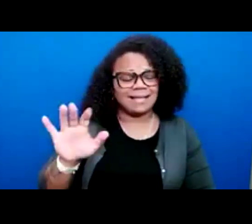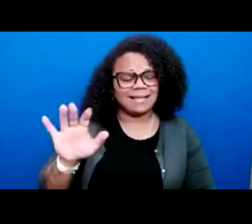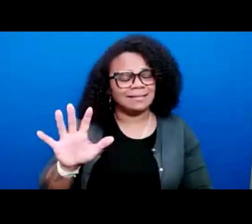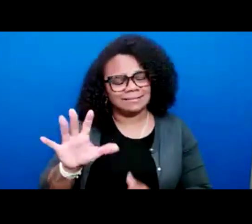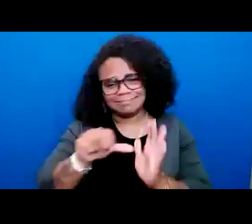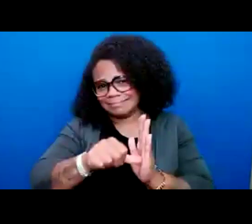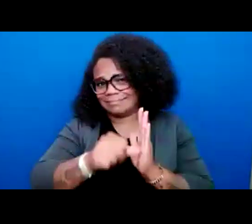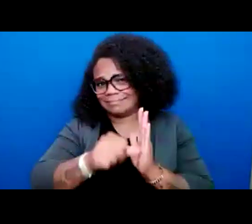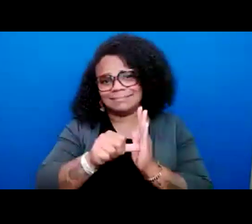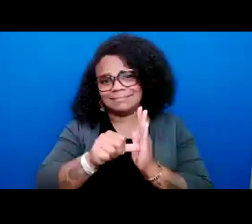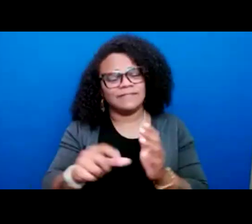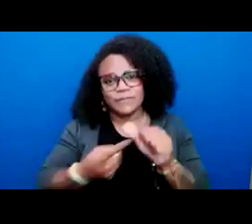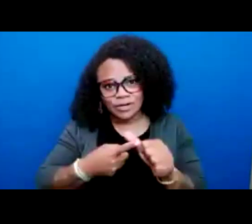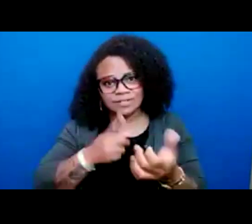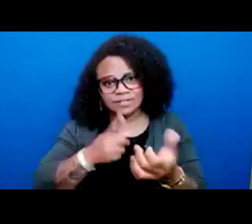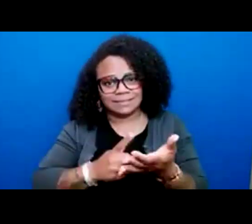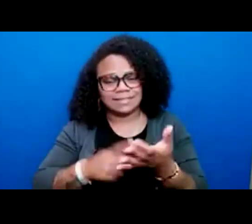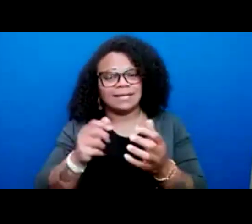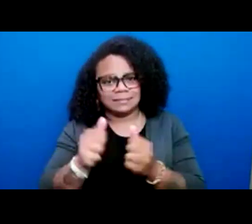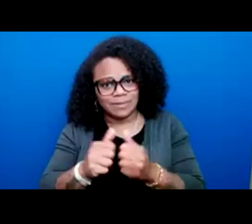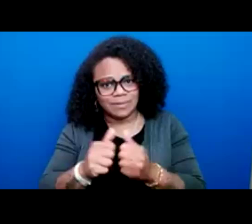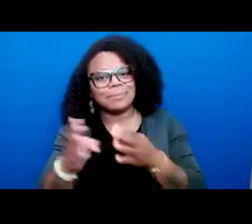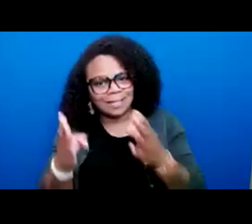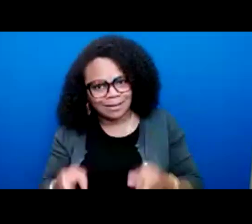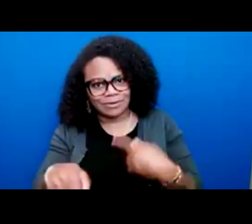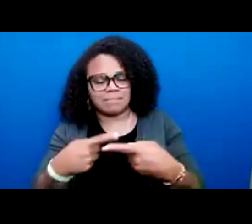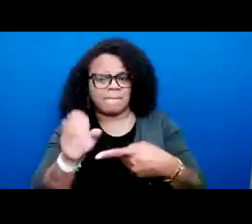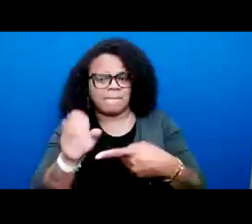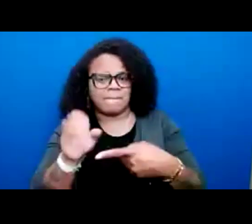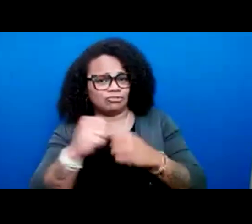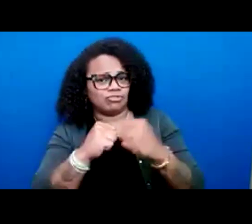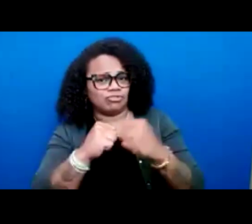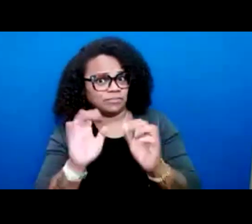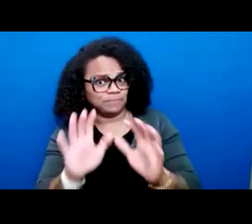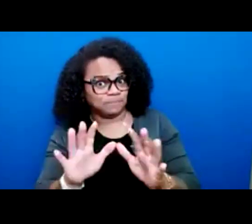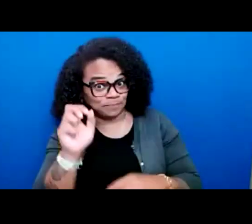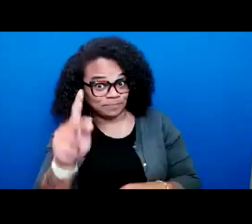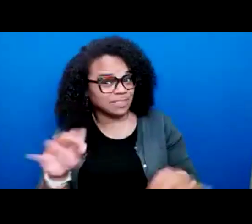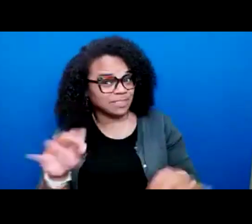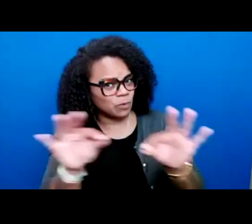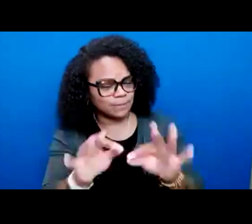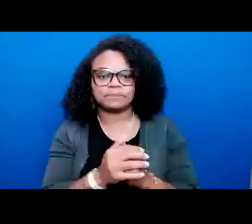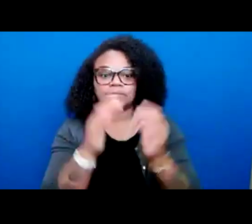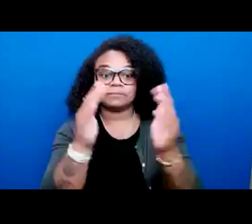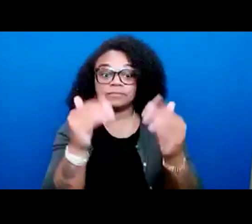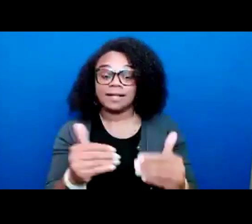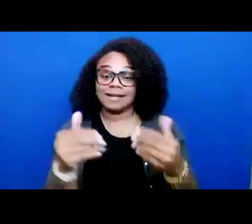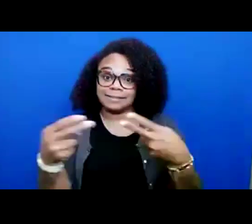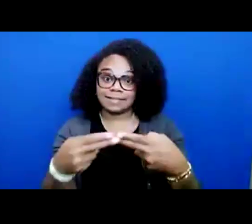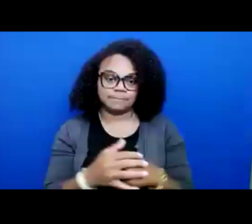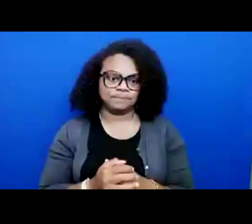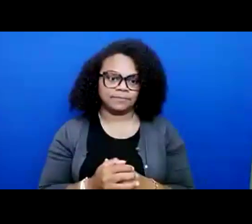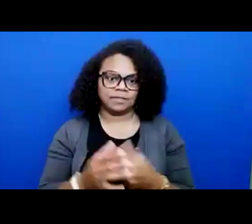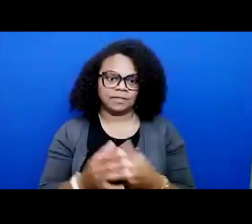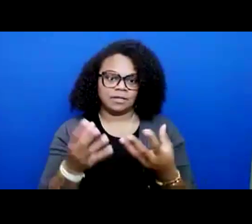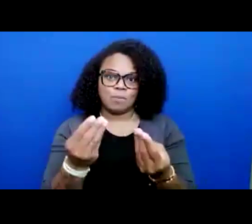important to have a conversation about business structures with SSI. Okay, let's take a look at the next slide, property